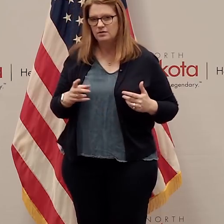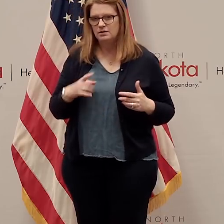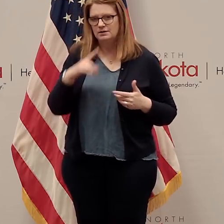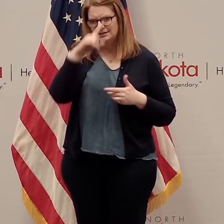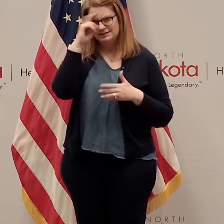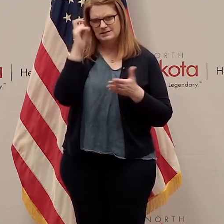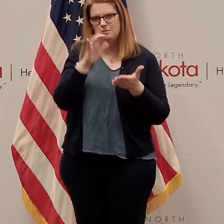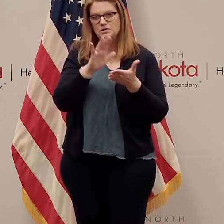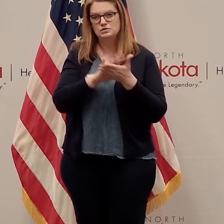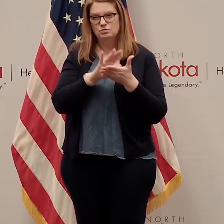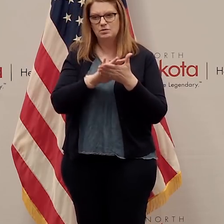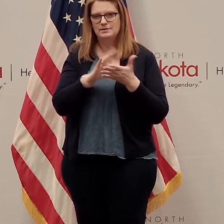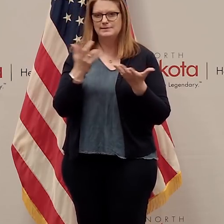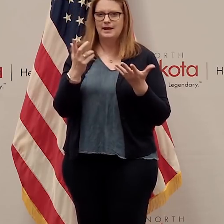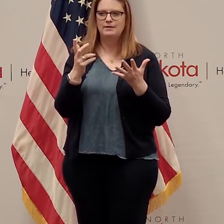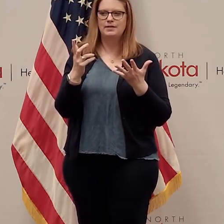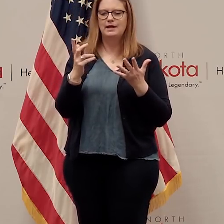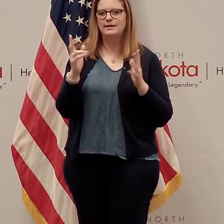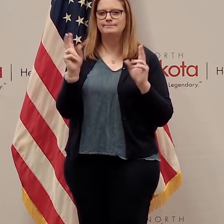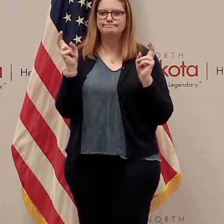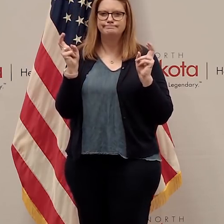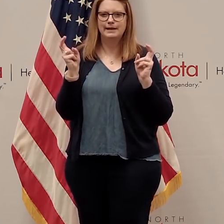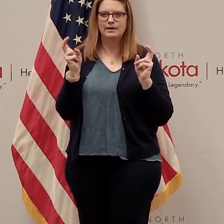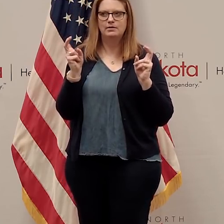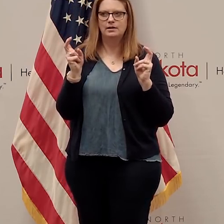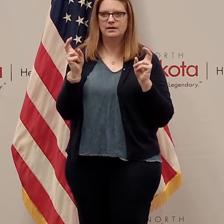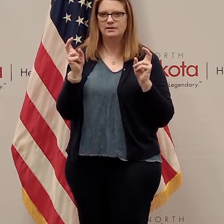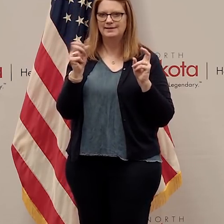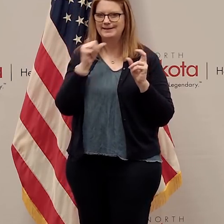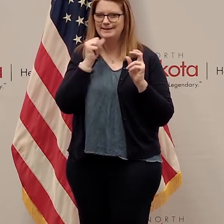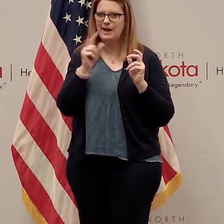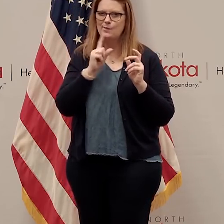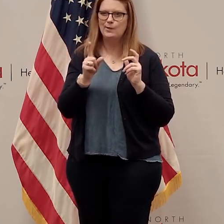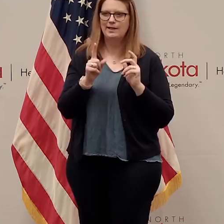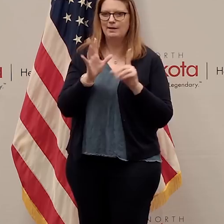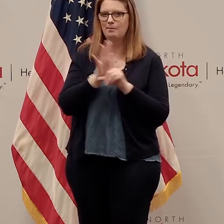activity in many school districts, or non-existent. Summer school could become a bigger